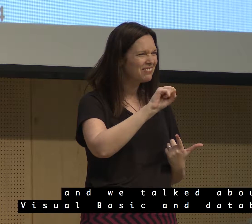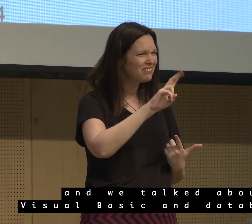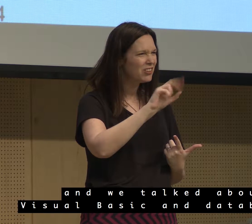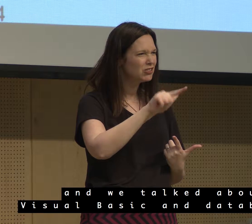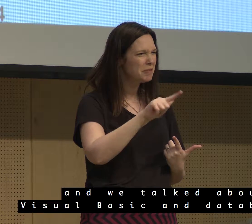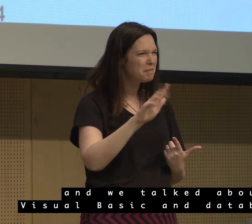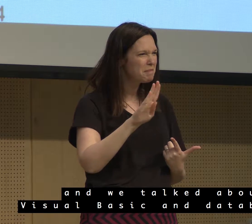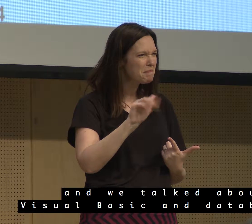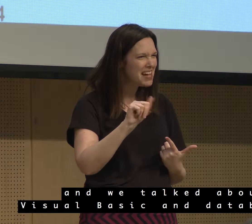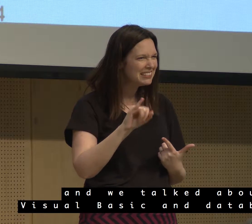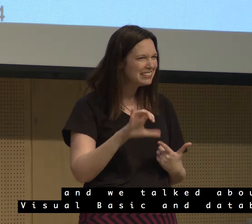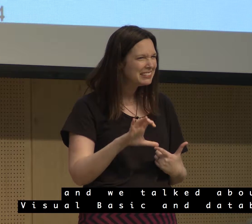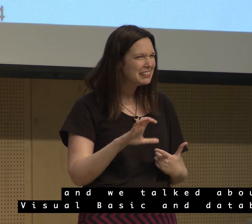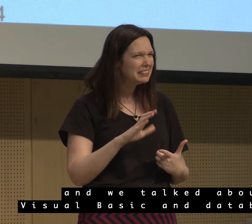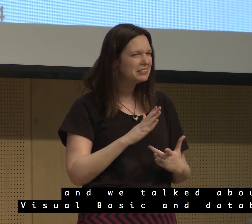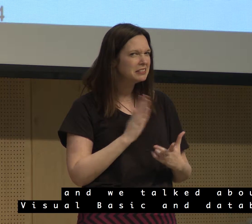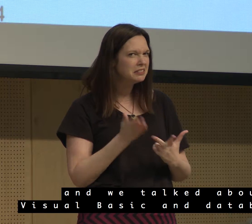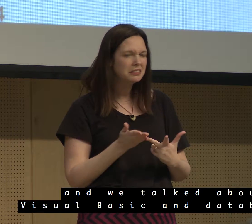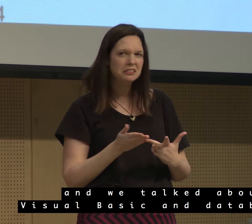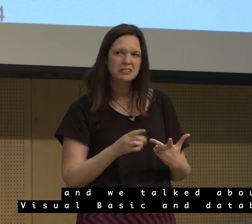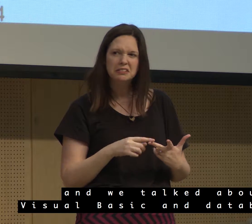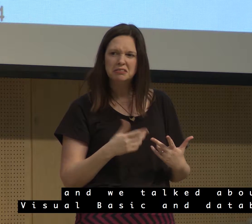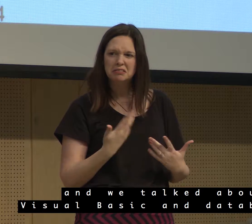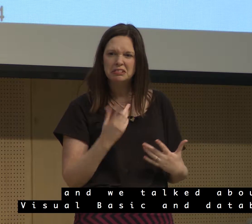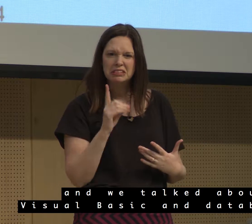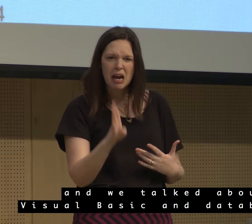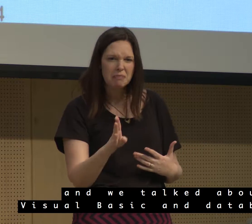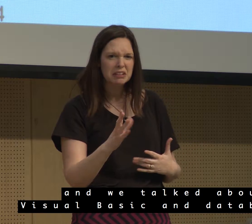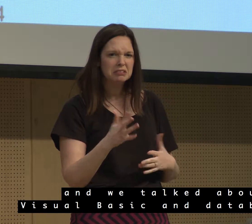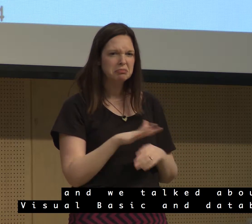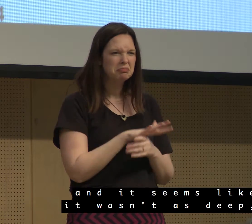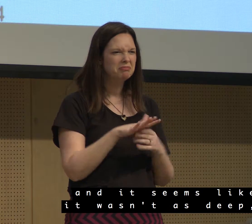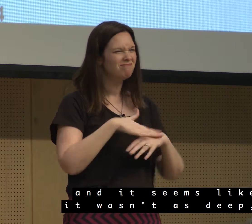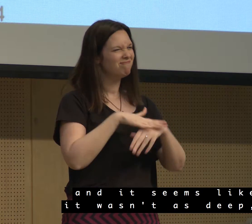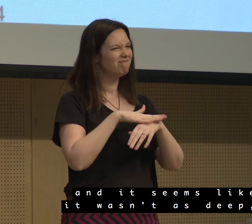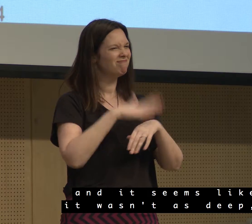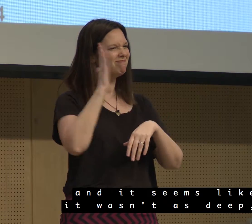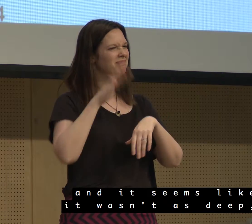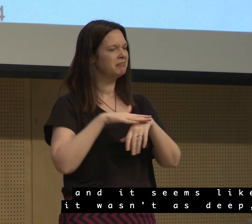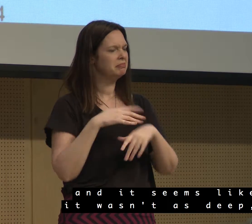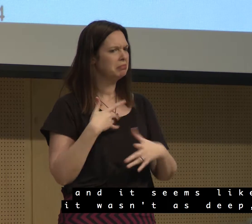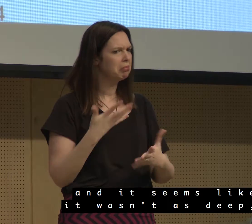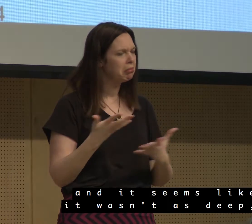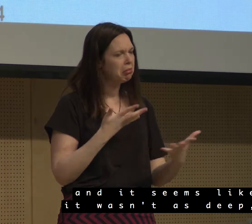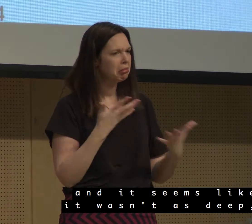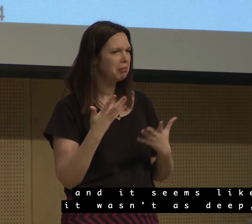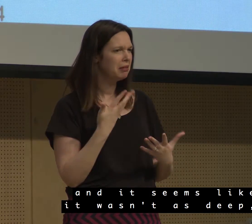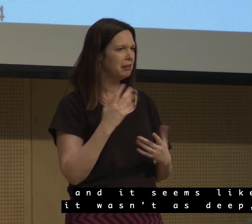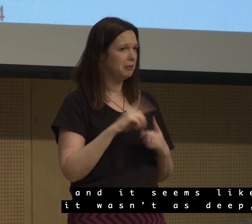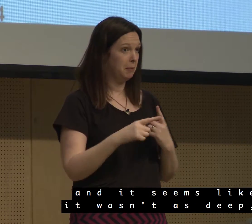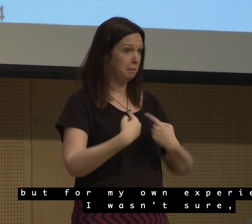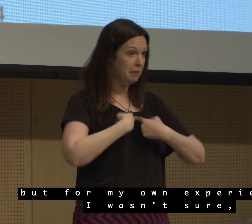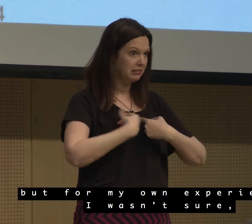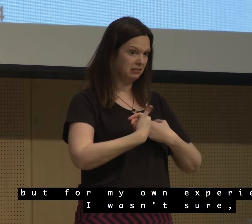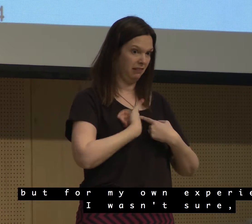about Visual Basic and databases. And it seems like it wasn't as deep, but for my